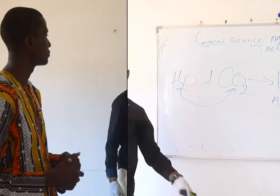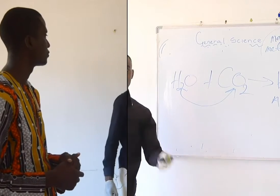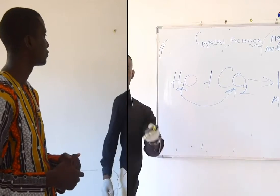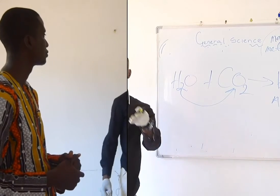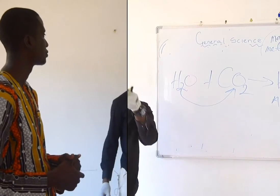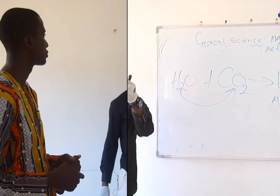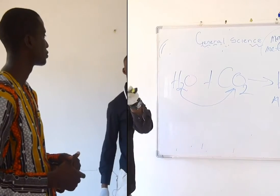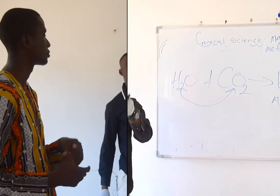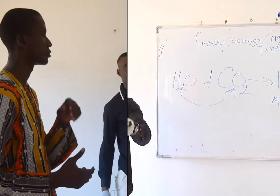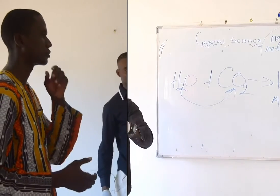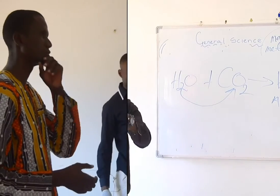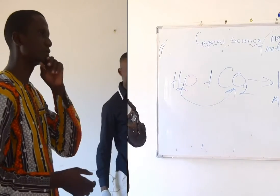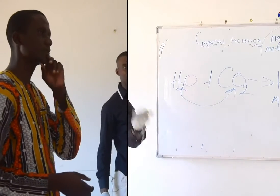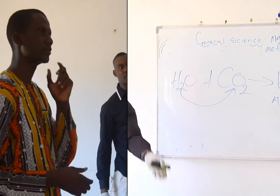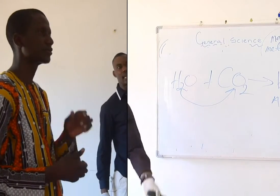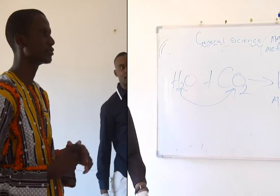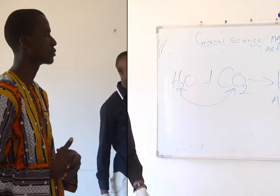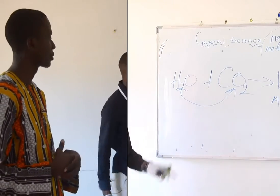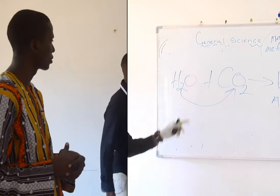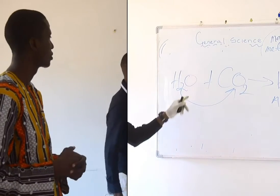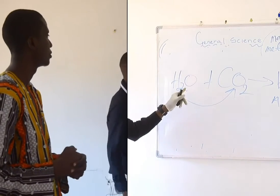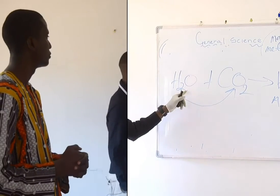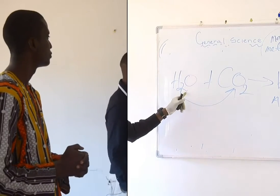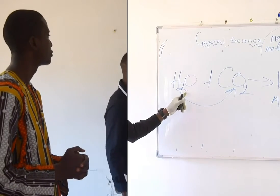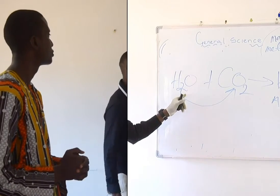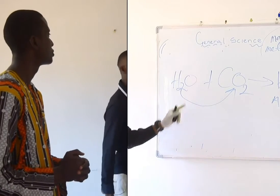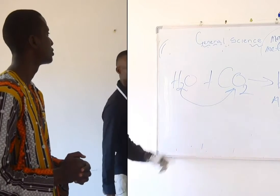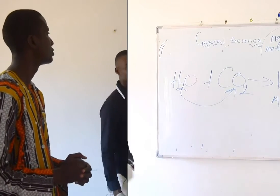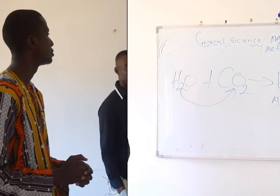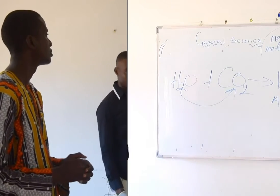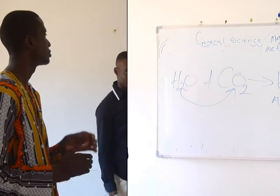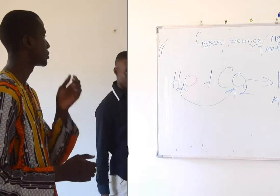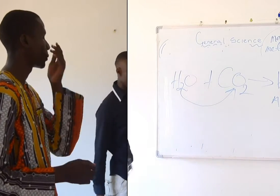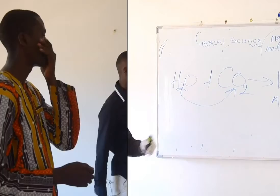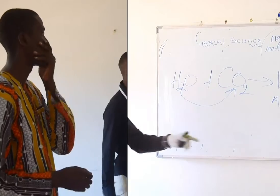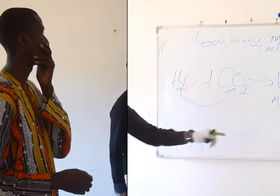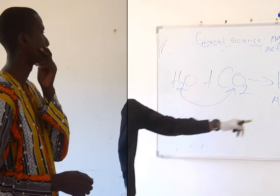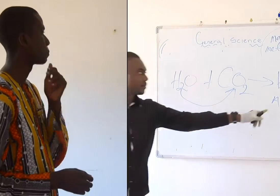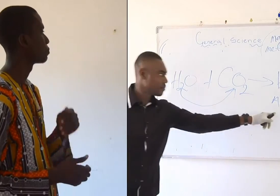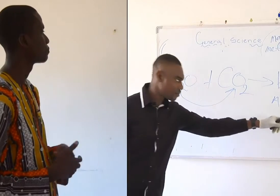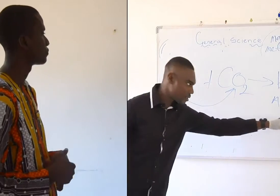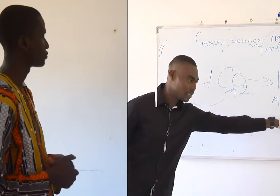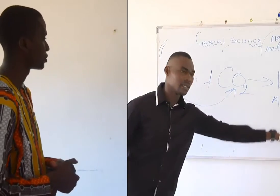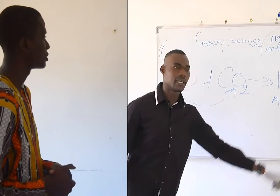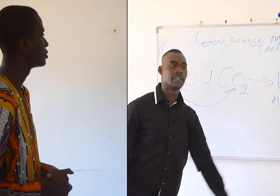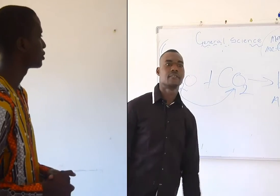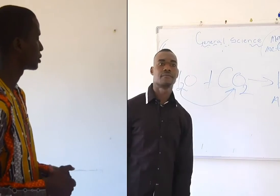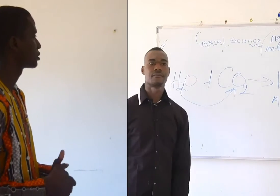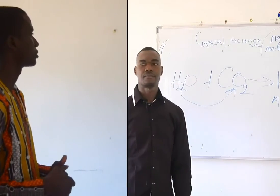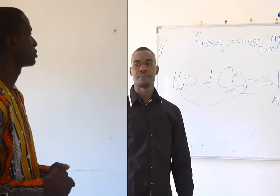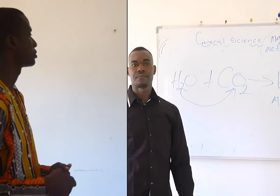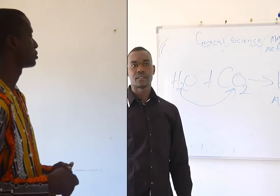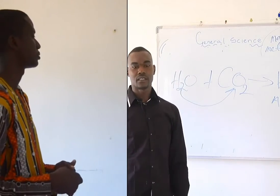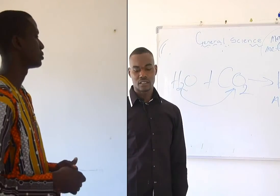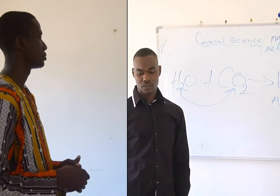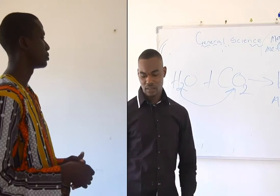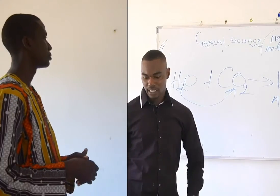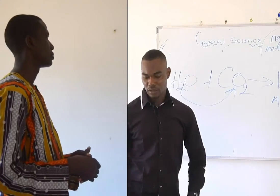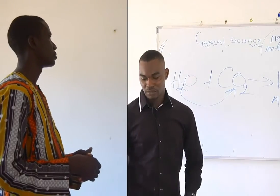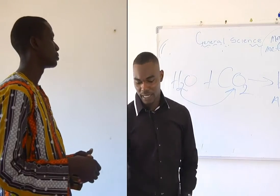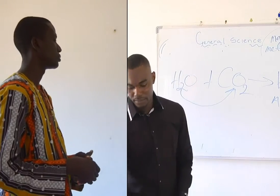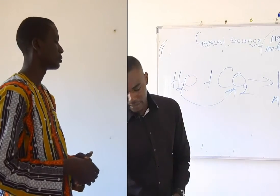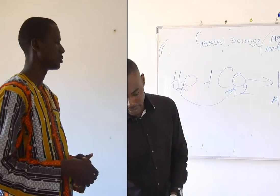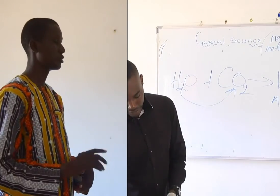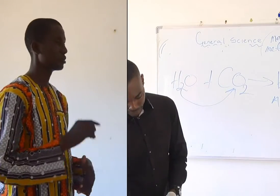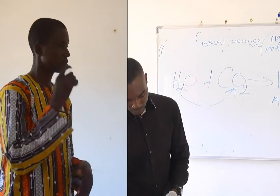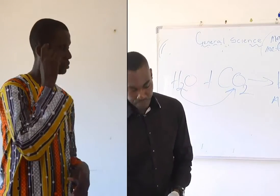this, likewise, nitrogen oxide. When combined with water, it will give acid rain. So take